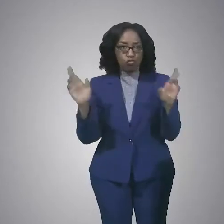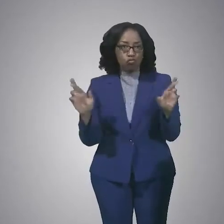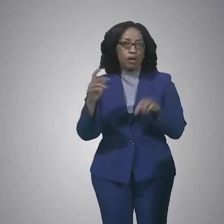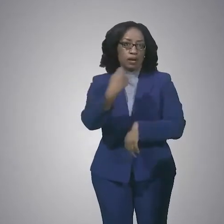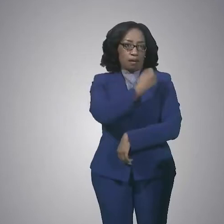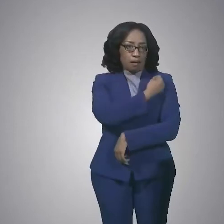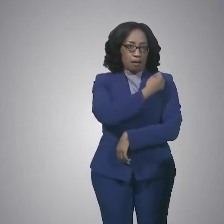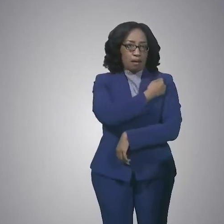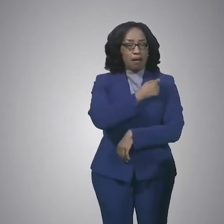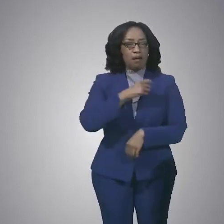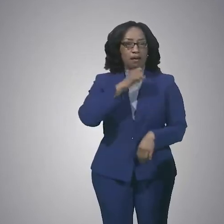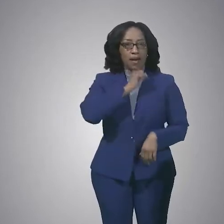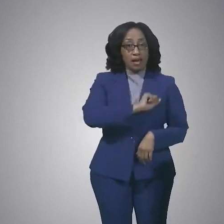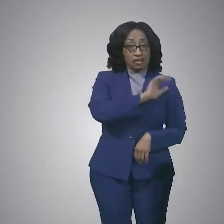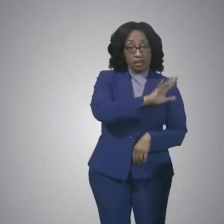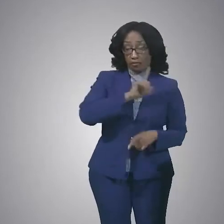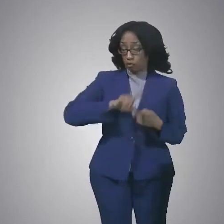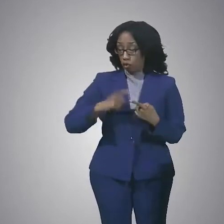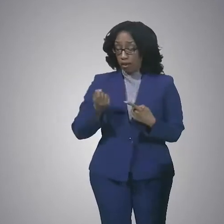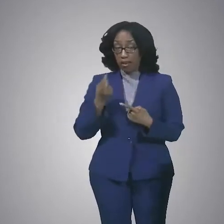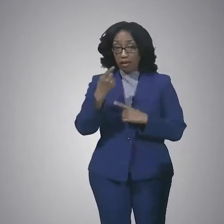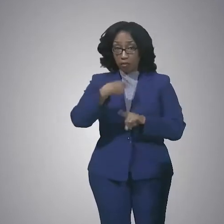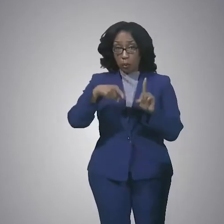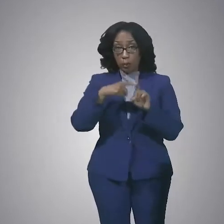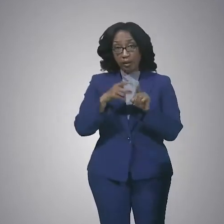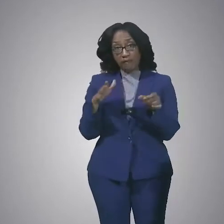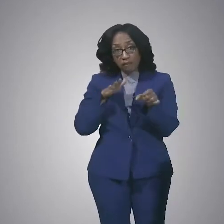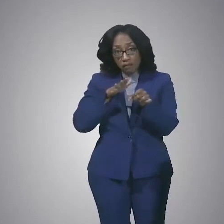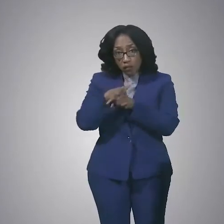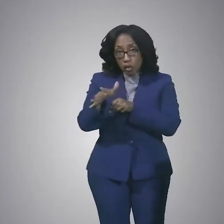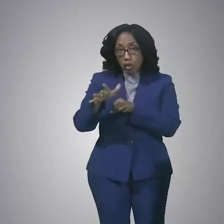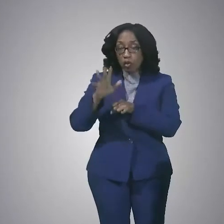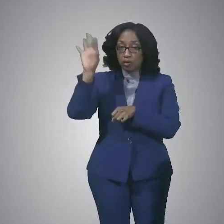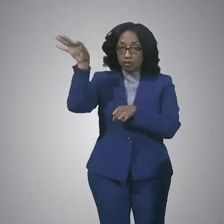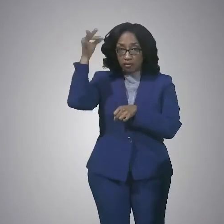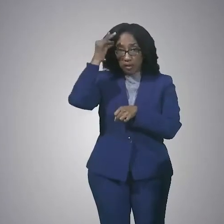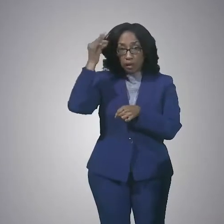5 to 11-year-olds once they're fully approved.